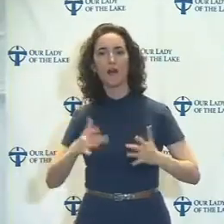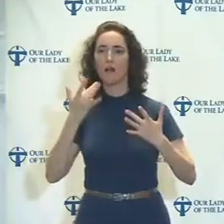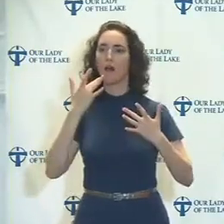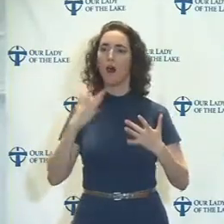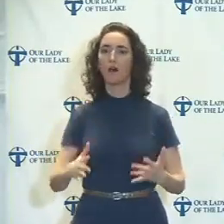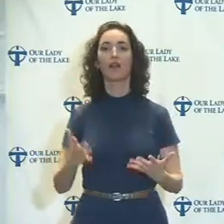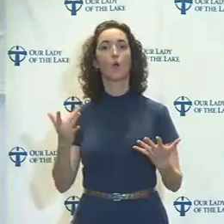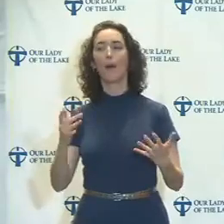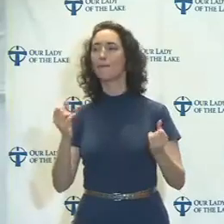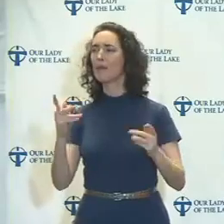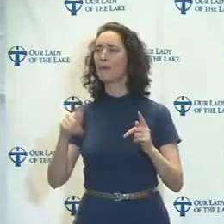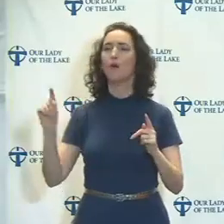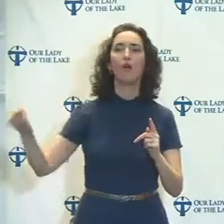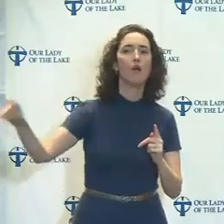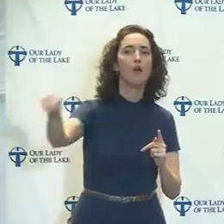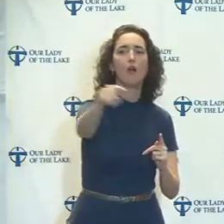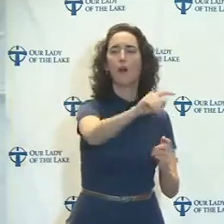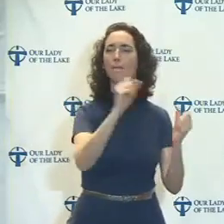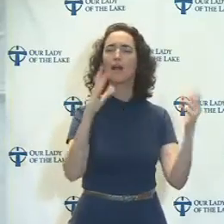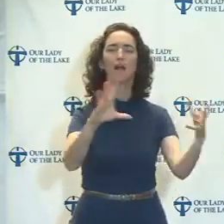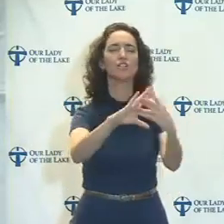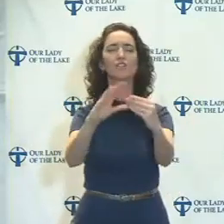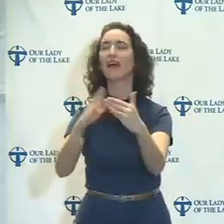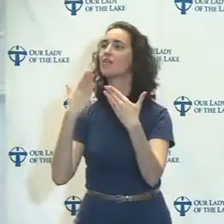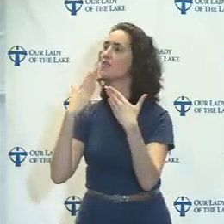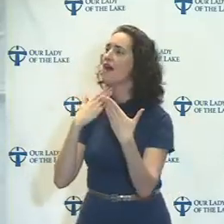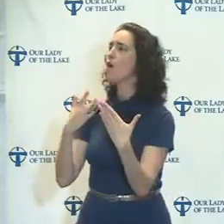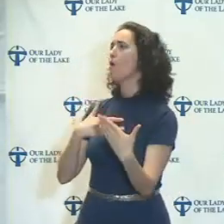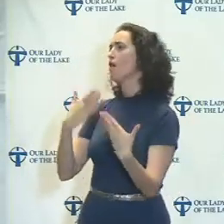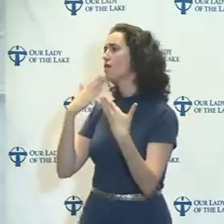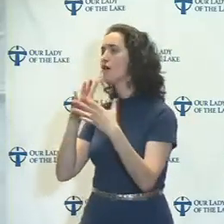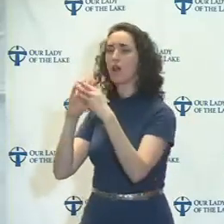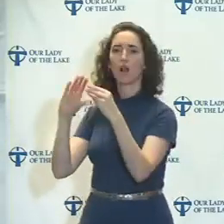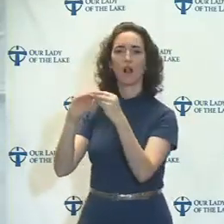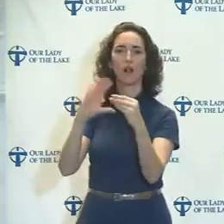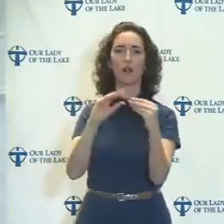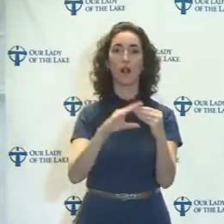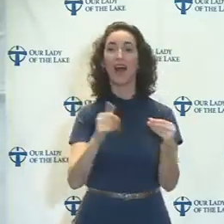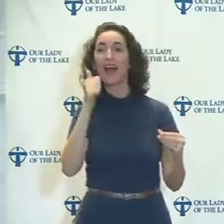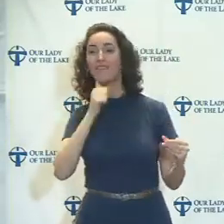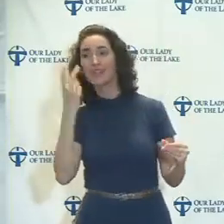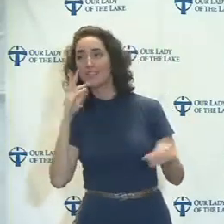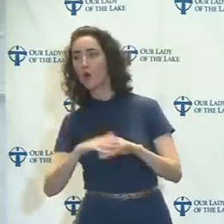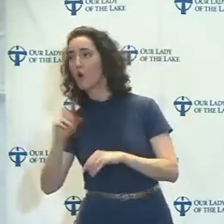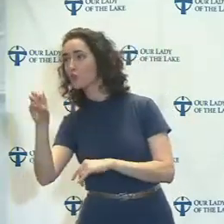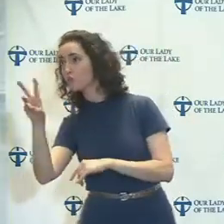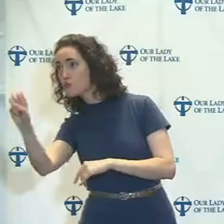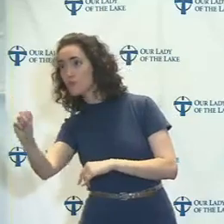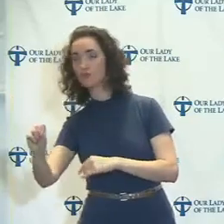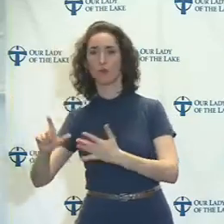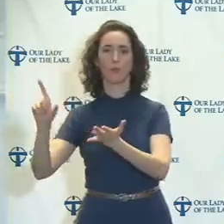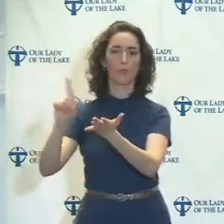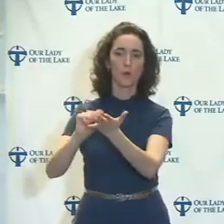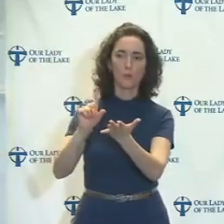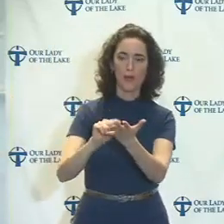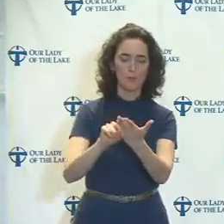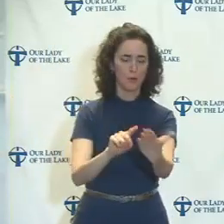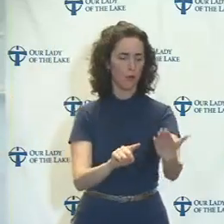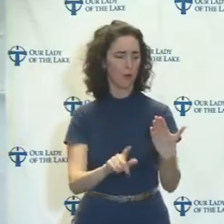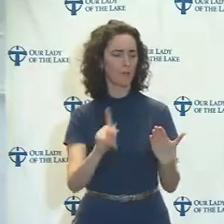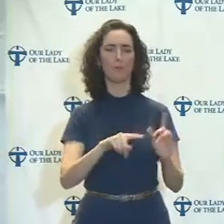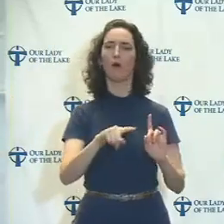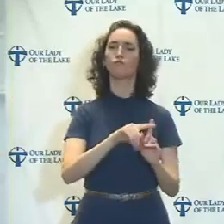the gracious thanks and gratitude that have come from the public. We see it every day on the news. We see it in the newspaper. That has been